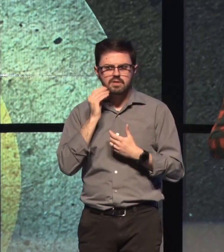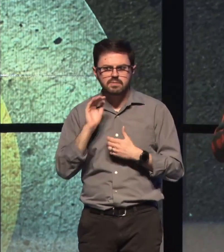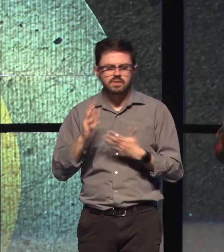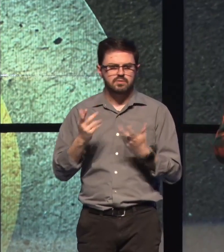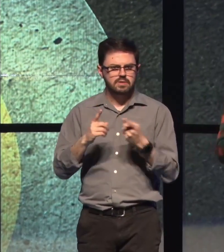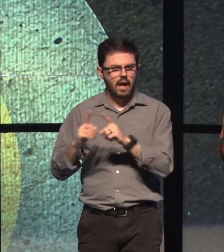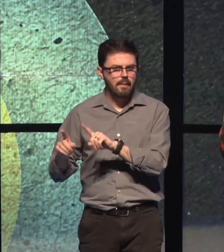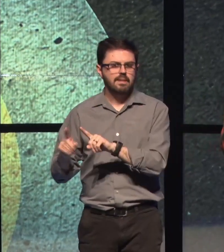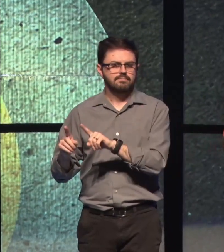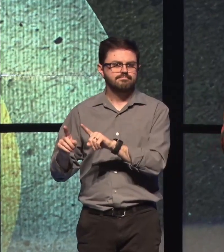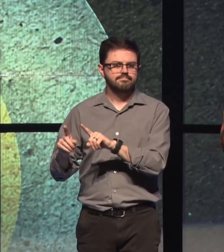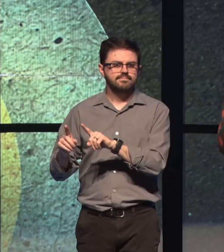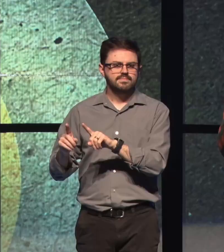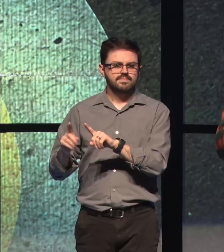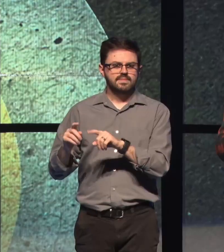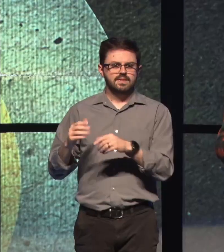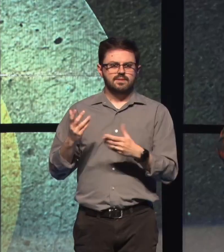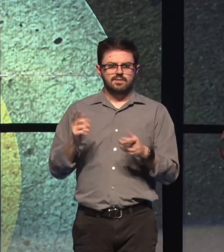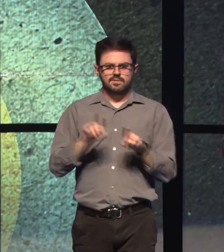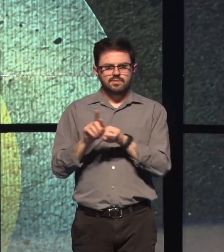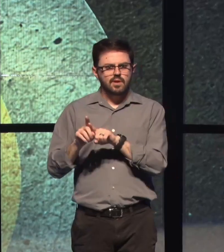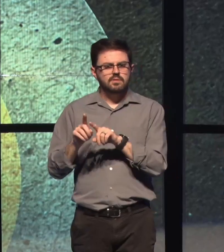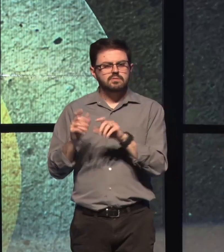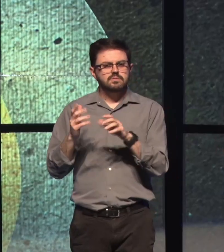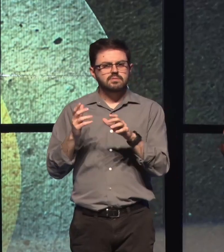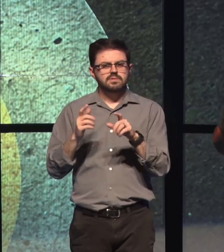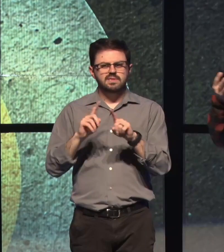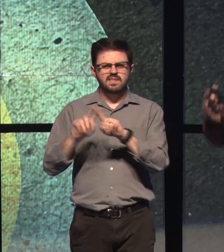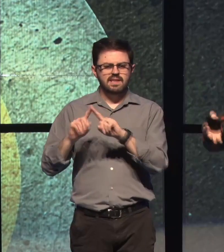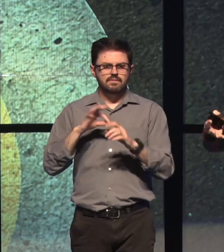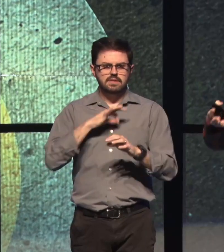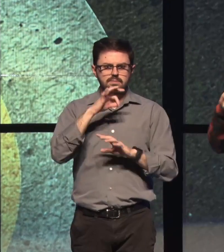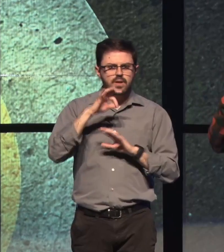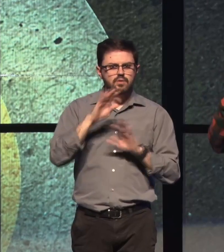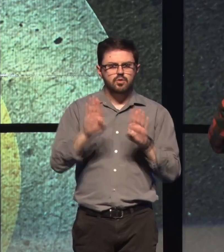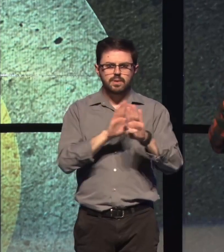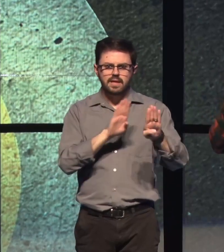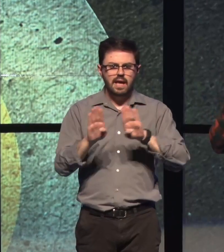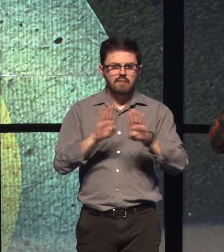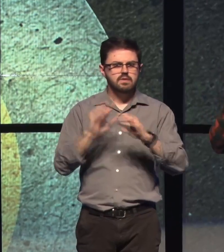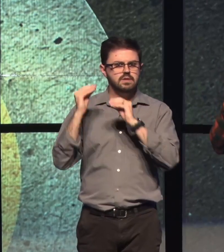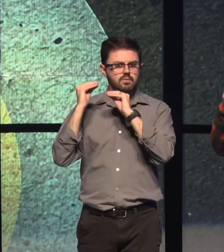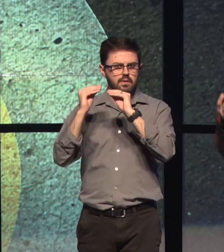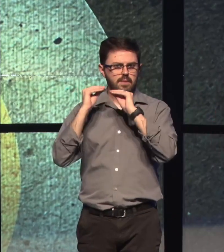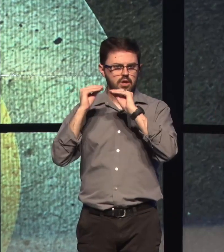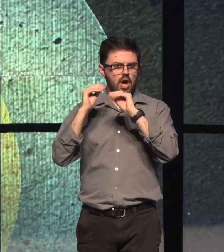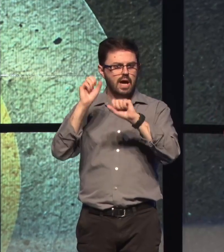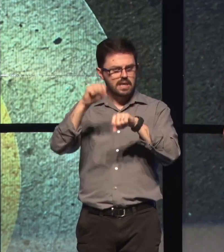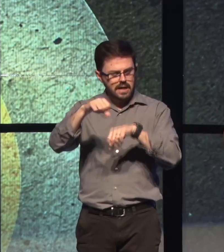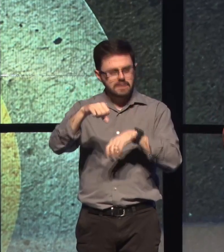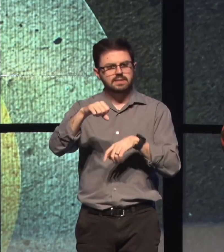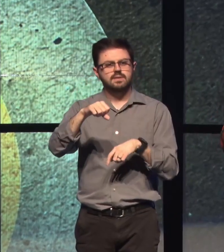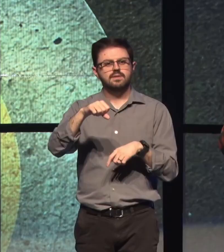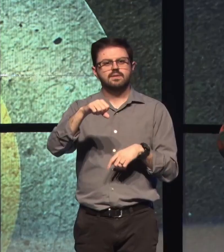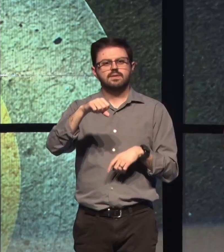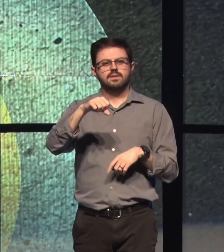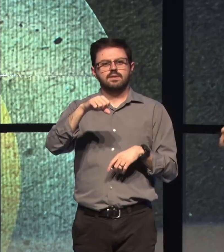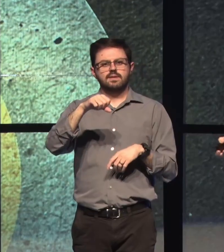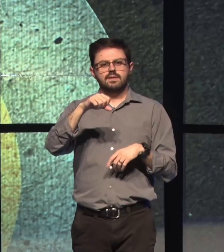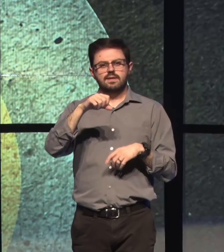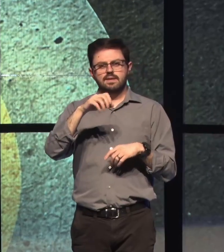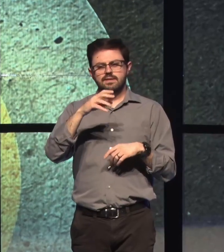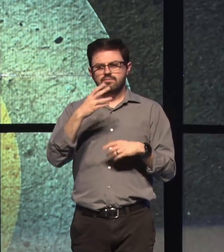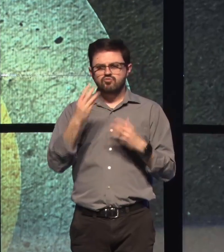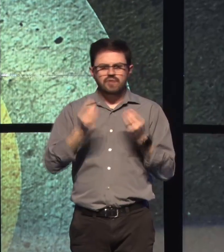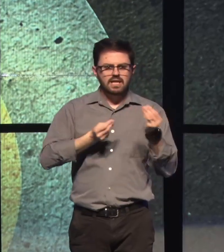It is in the spiritual practices that we've been taught, like going to church. It is in the spiritual practices of